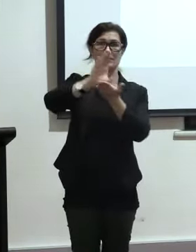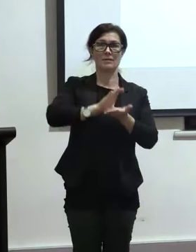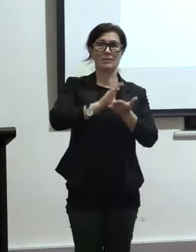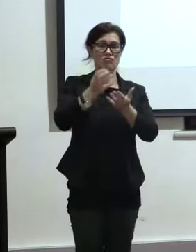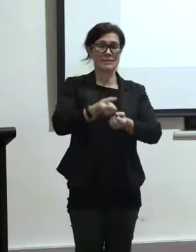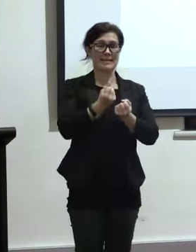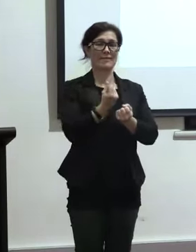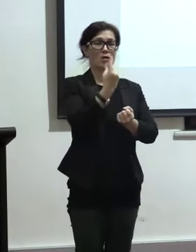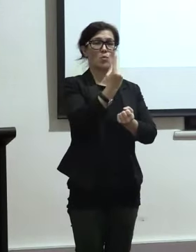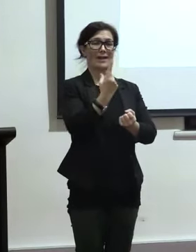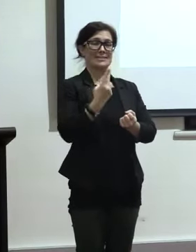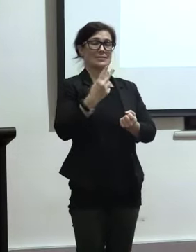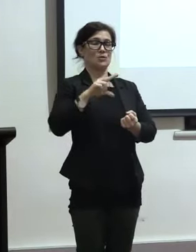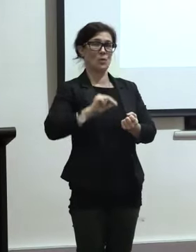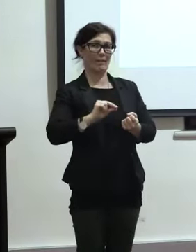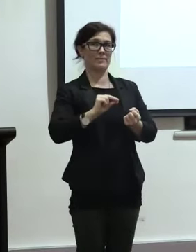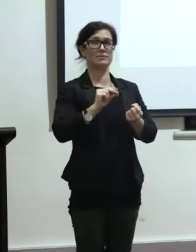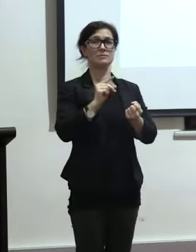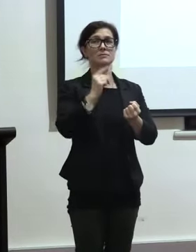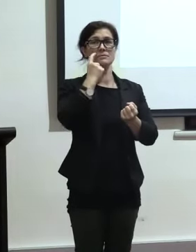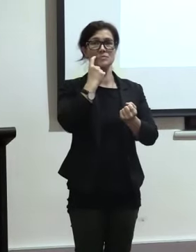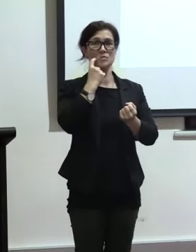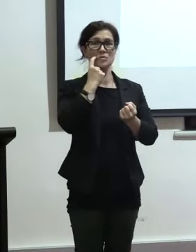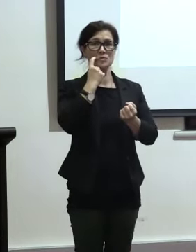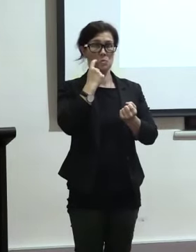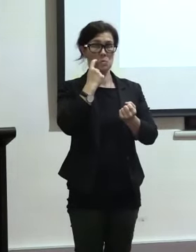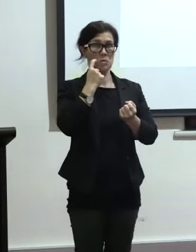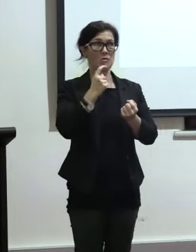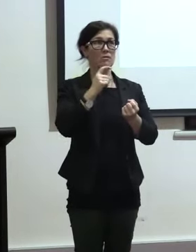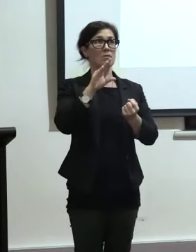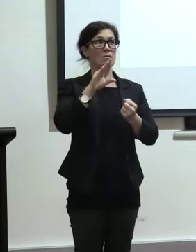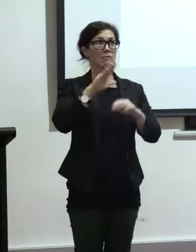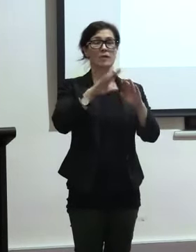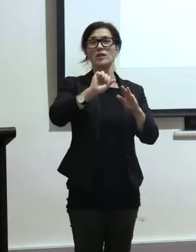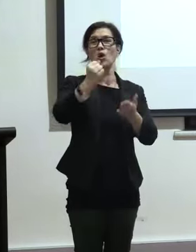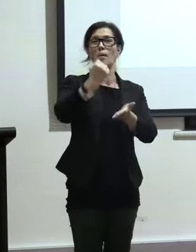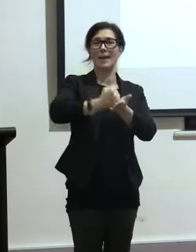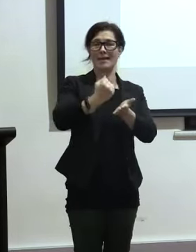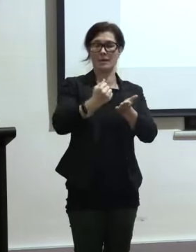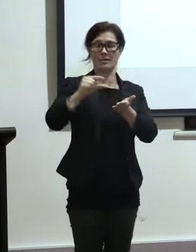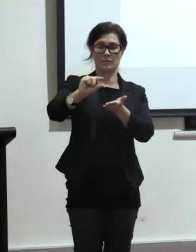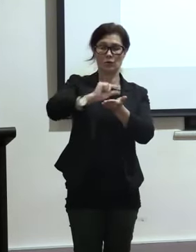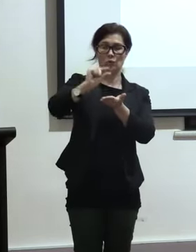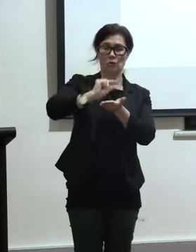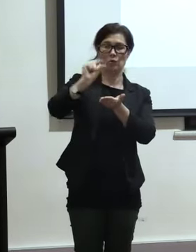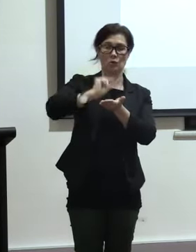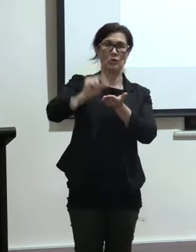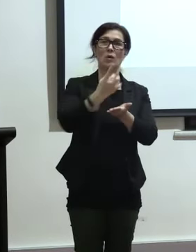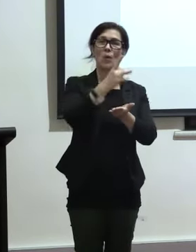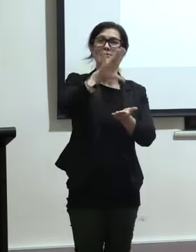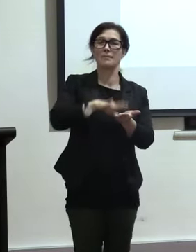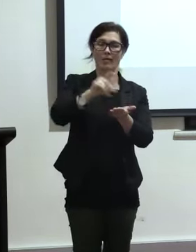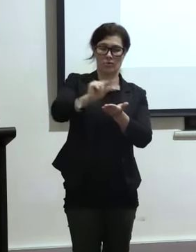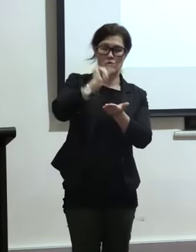your budget in your bank account. And that was pro rata, or whatever you want to call it. That was paid once a